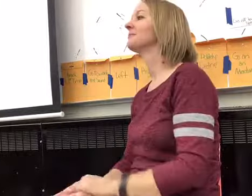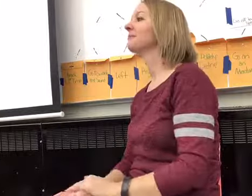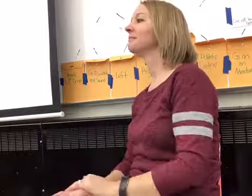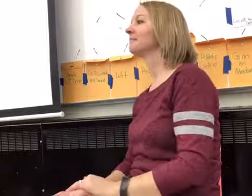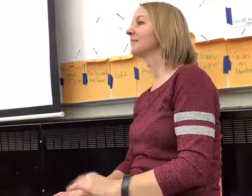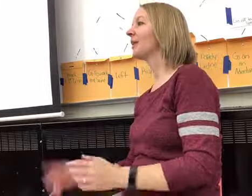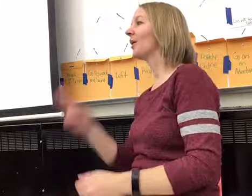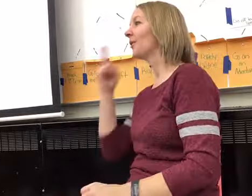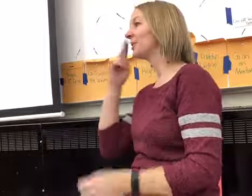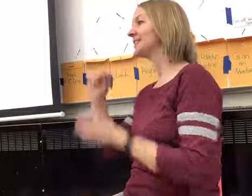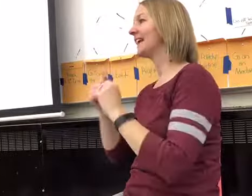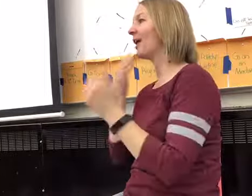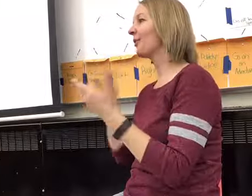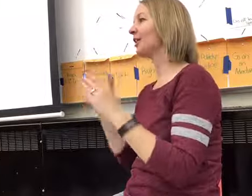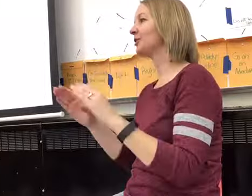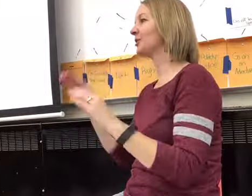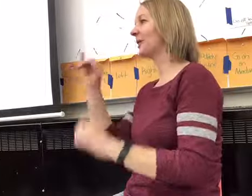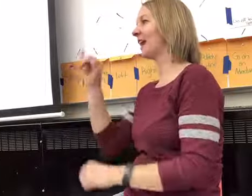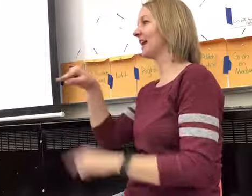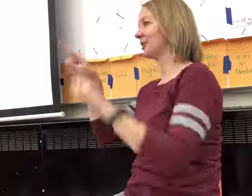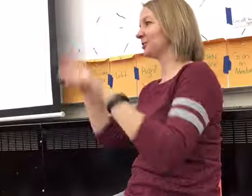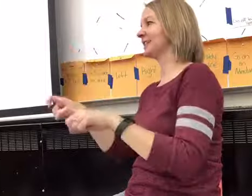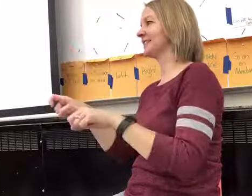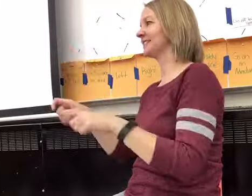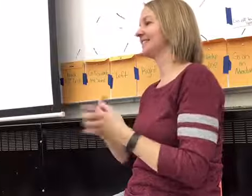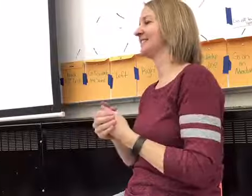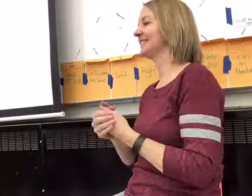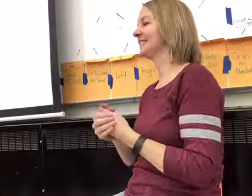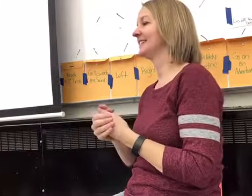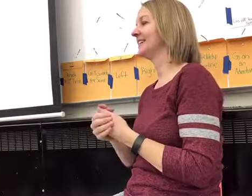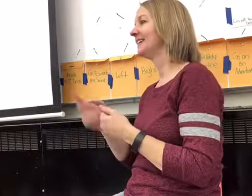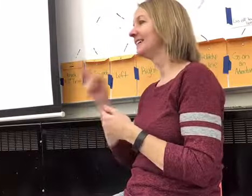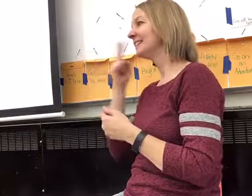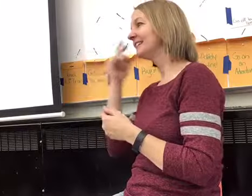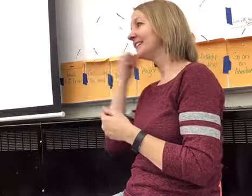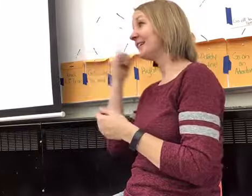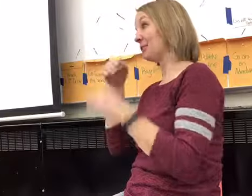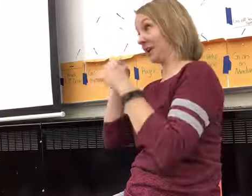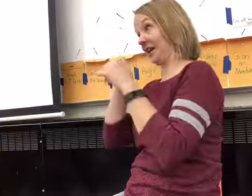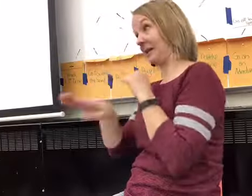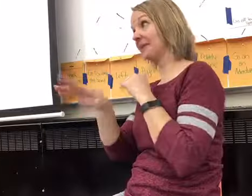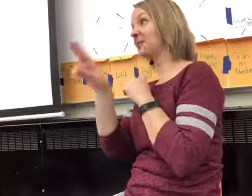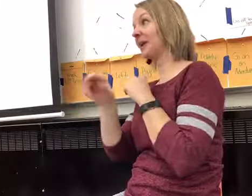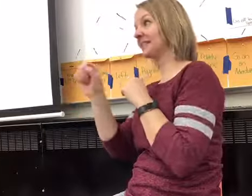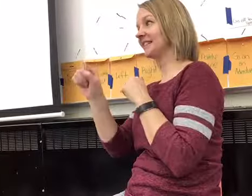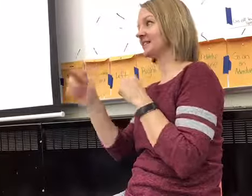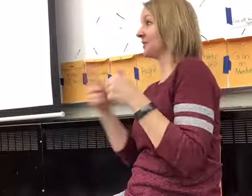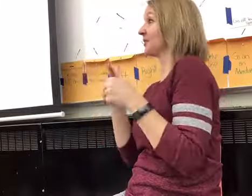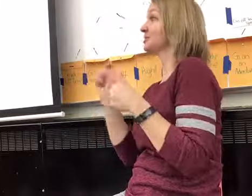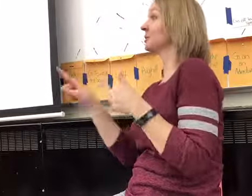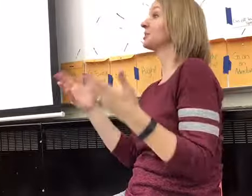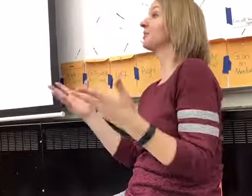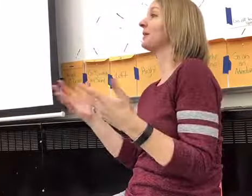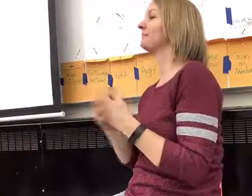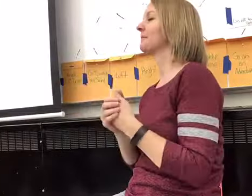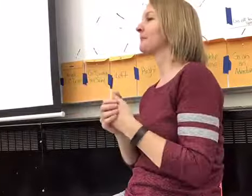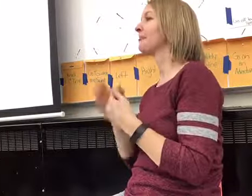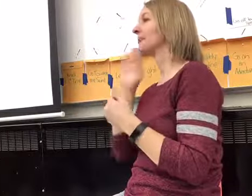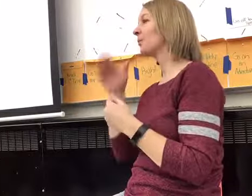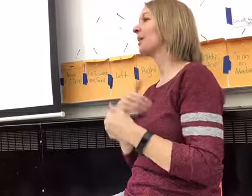would have done on an IQ test to see if you could make it into the United States. So, here's your first question. It's going to have several different answers that